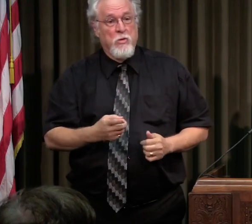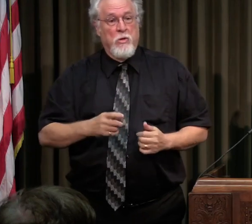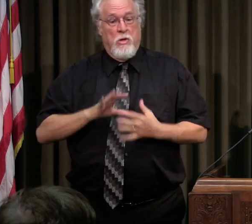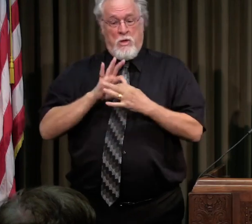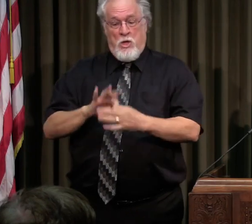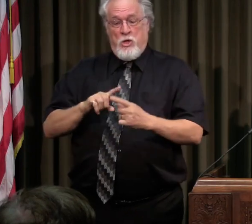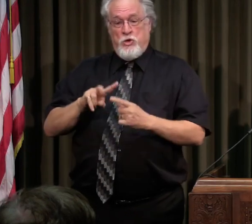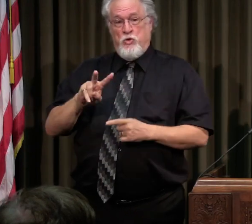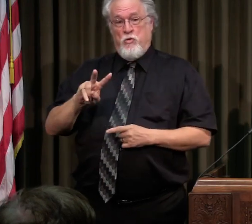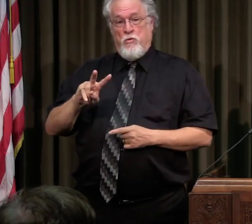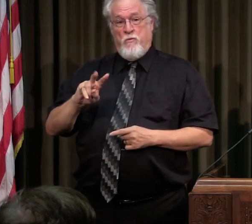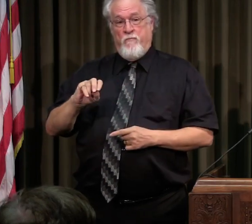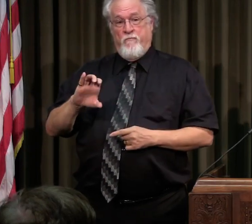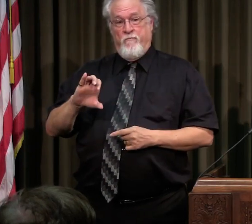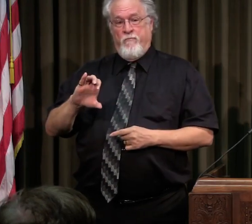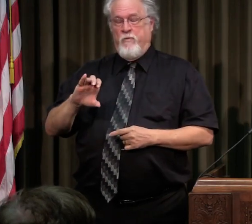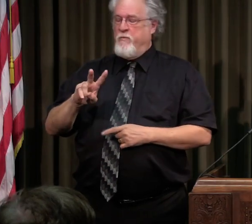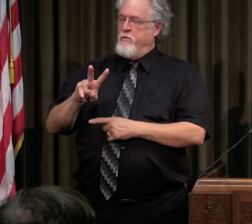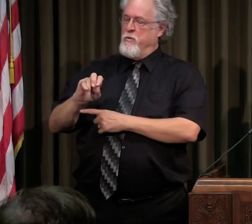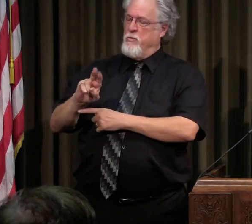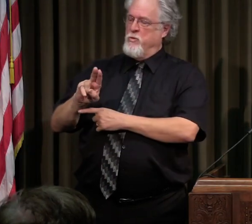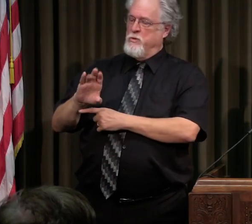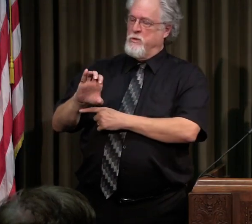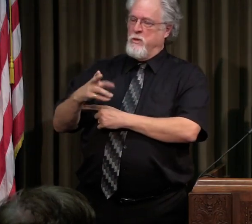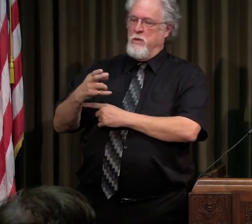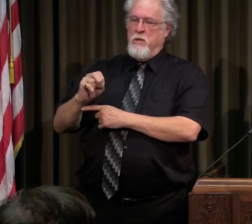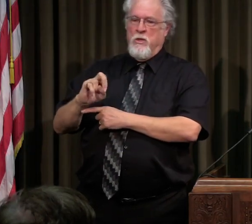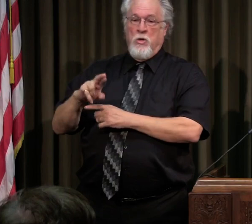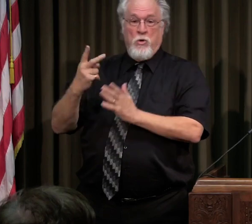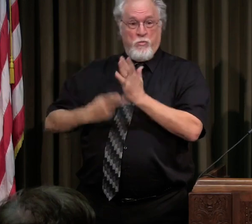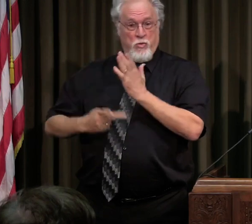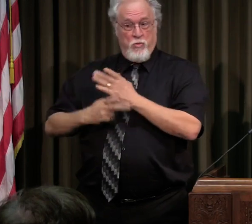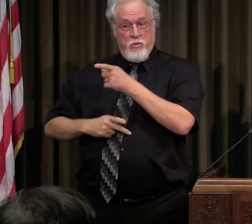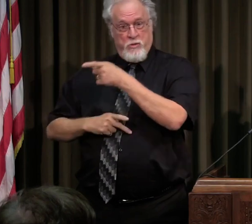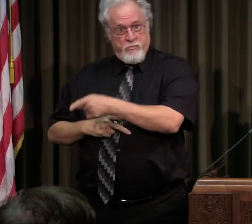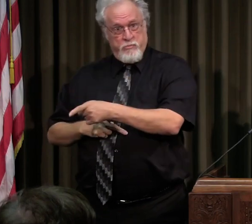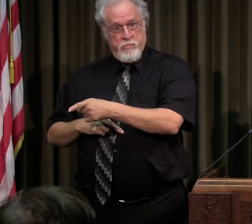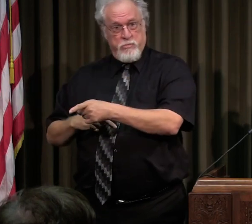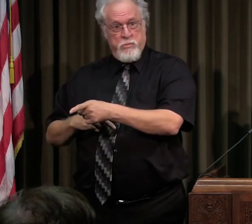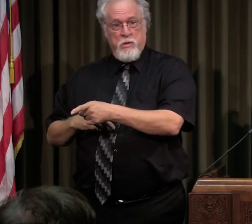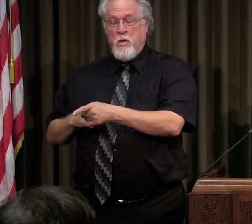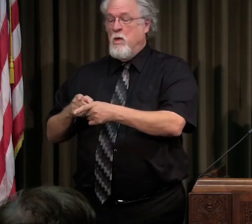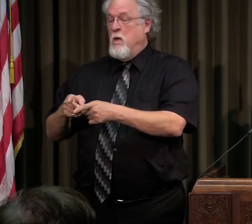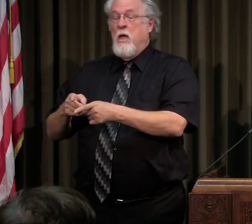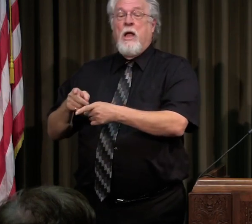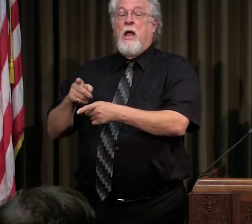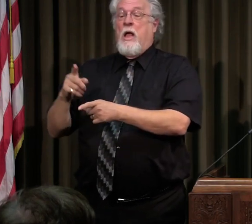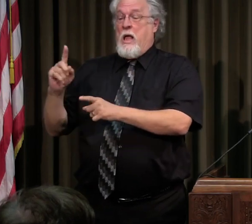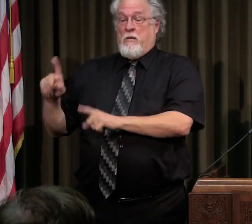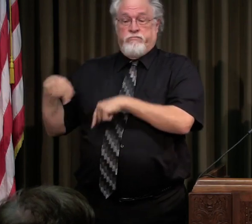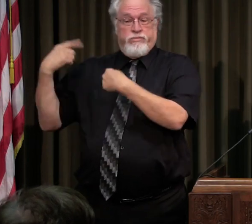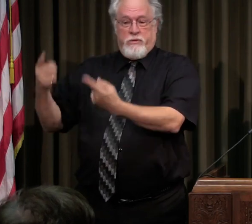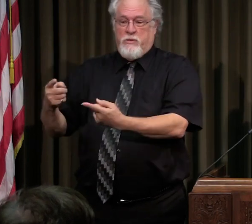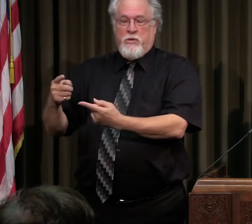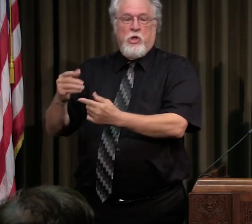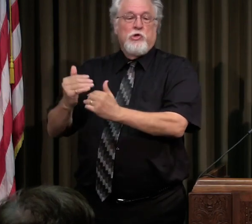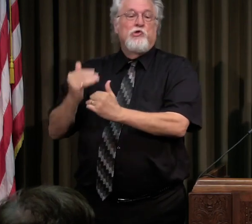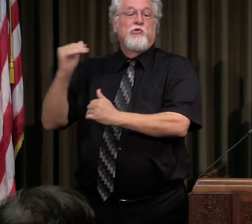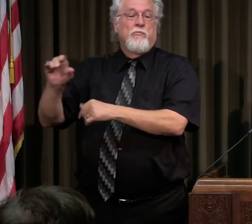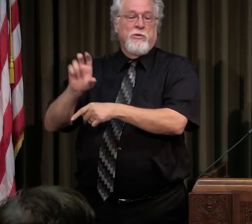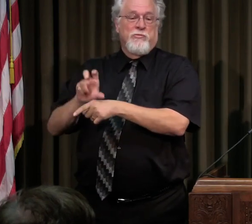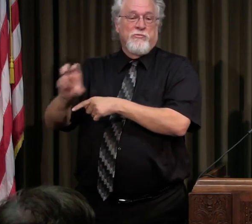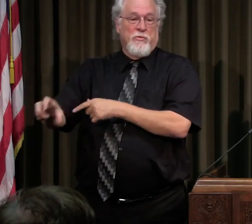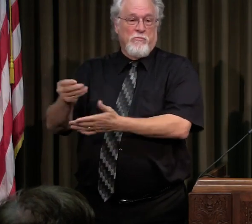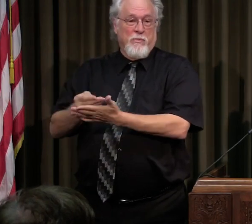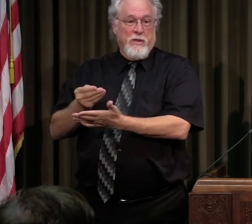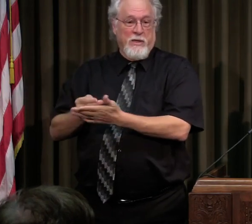to the voucher program, I think every year since its inception, it's been over-appropriated. We are not going